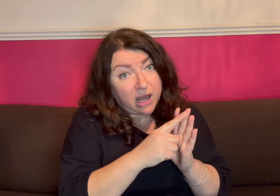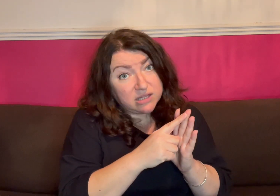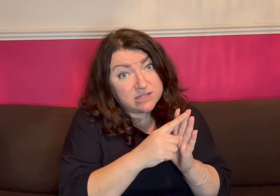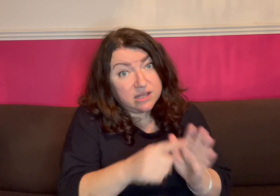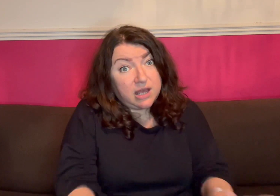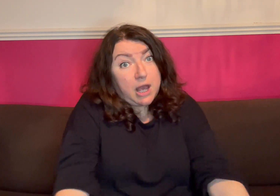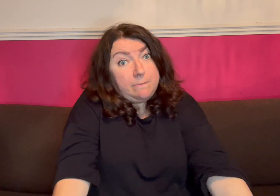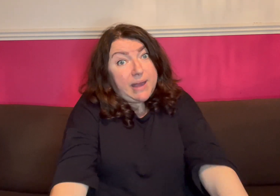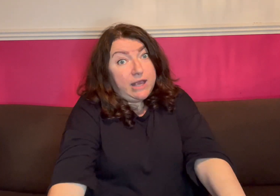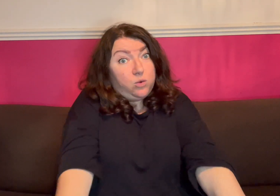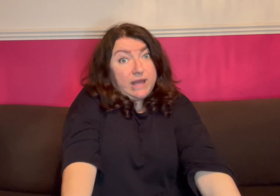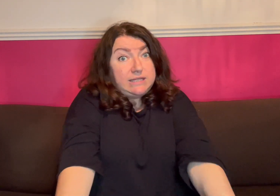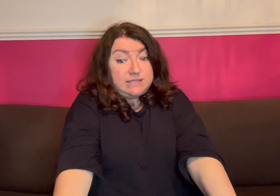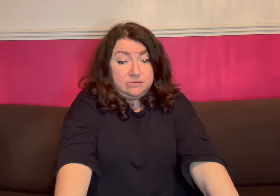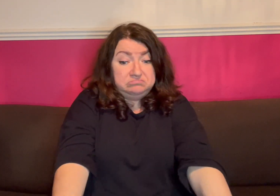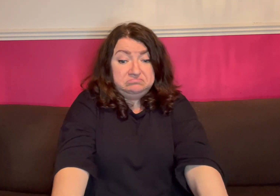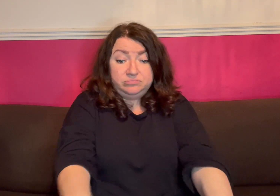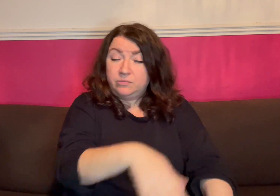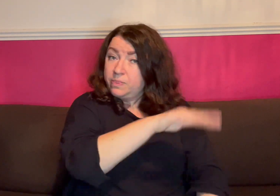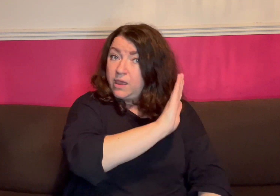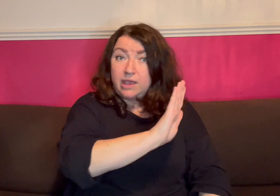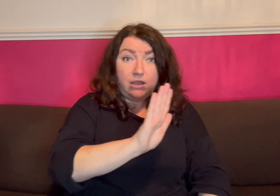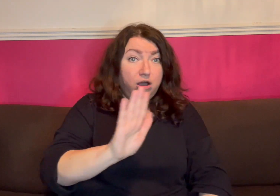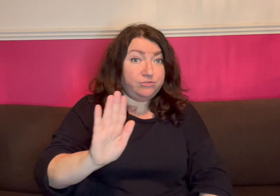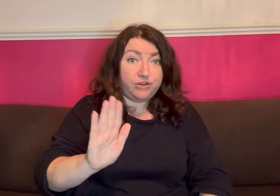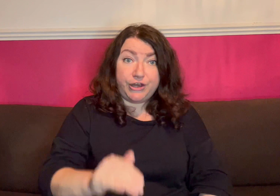but penguins can't fly.